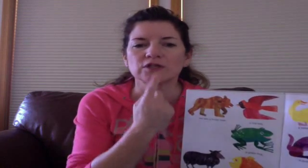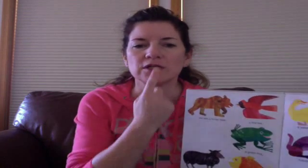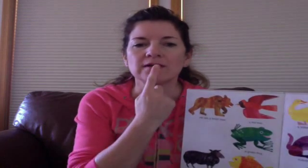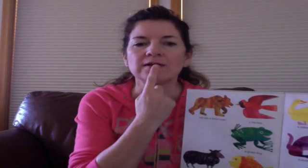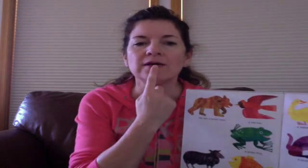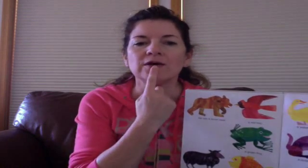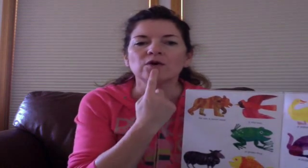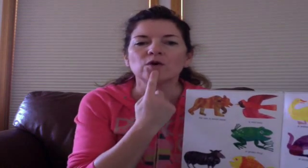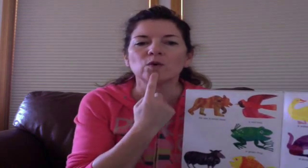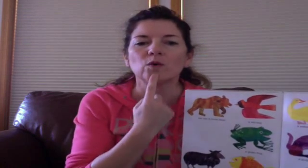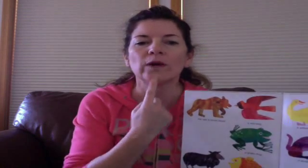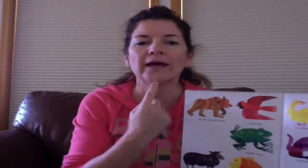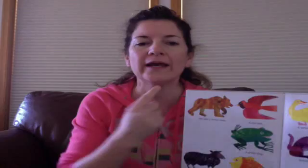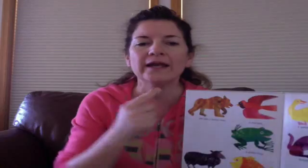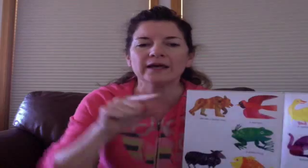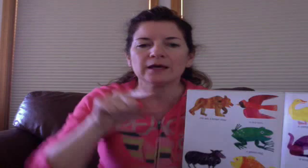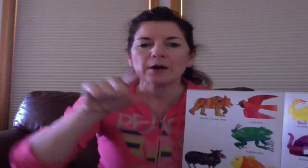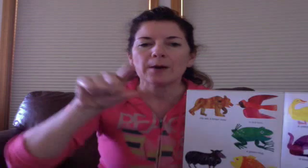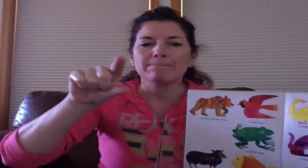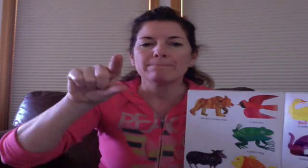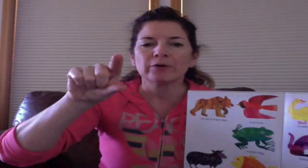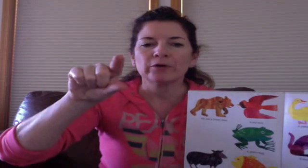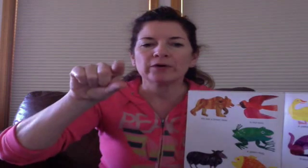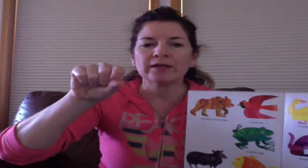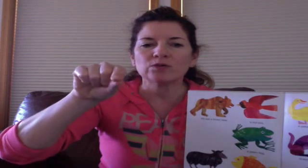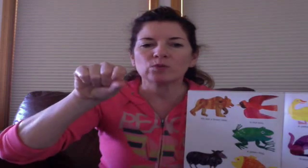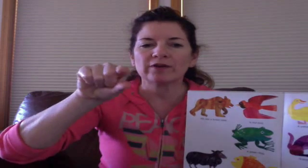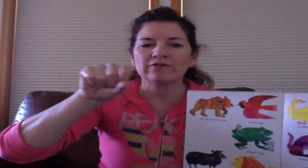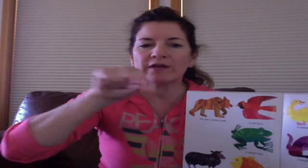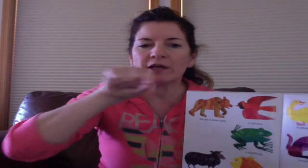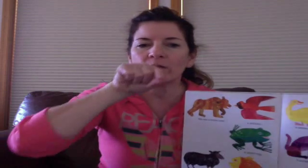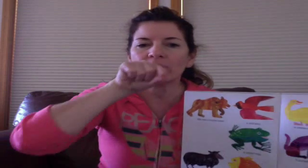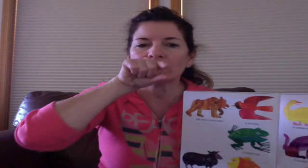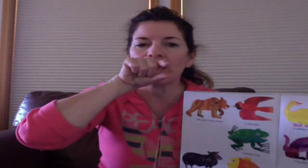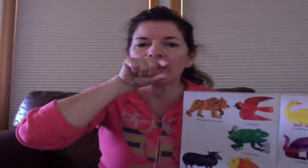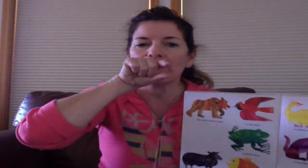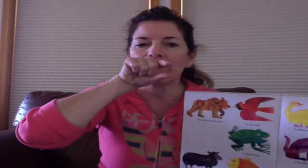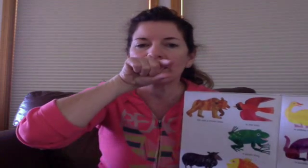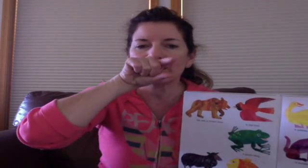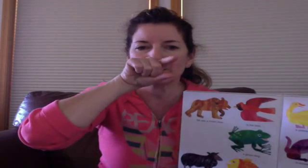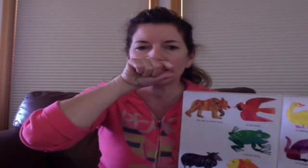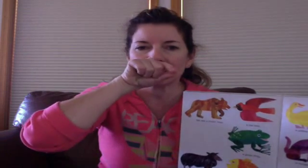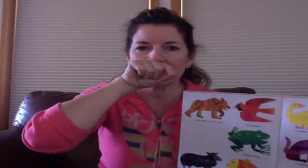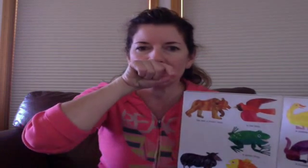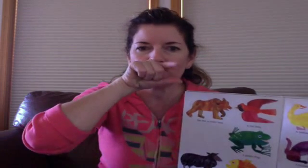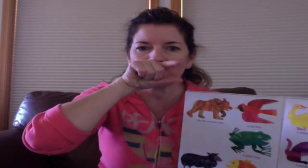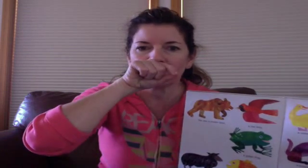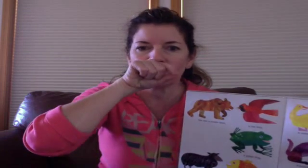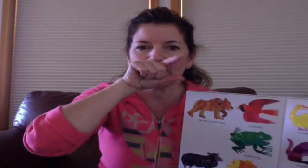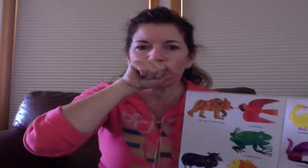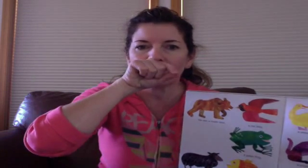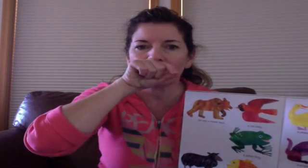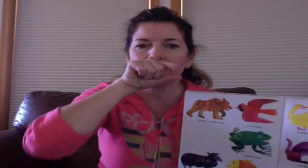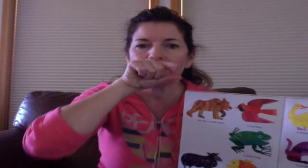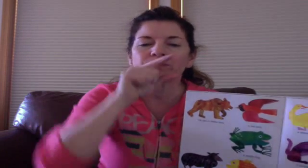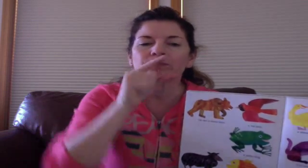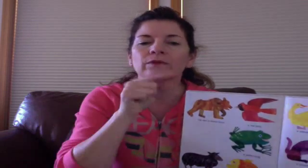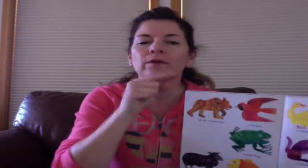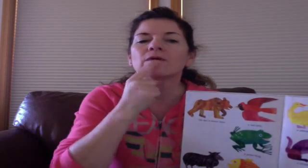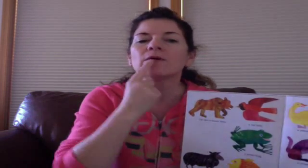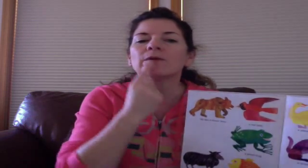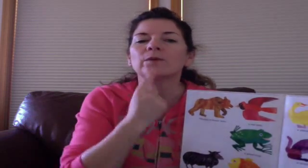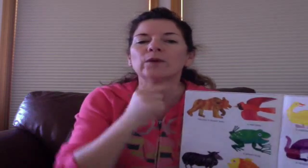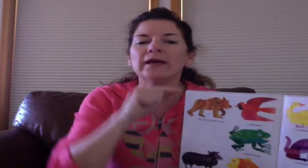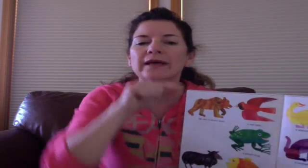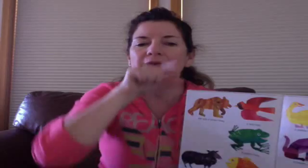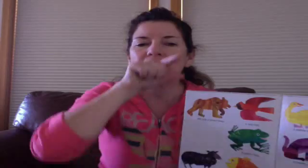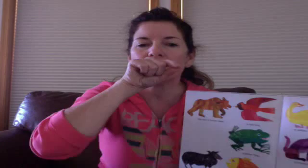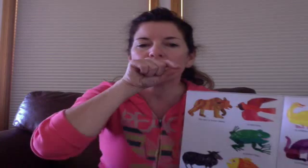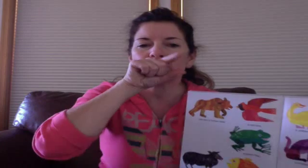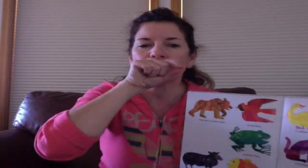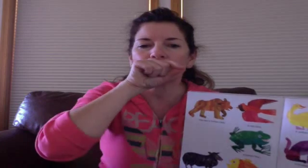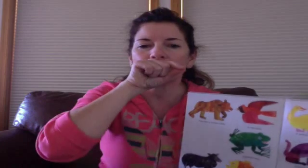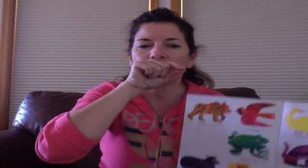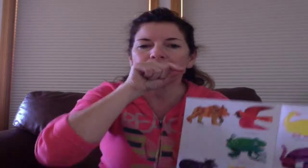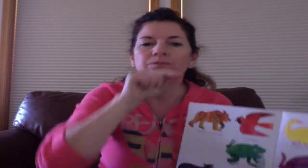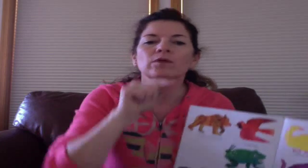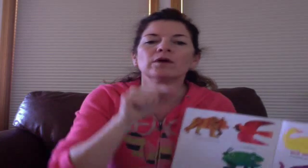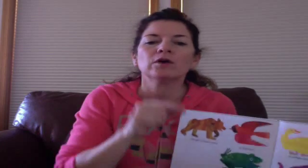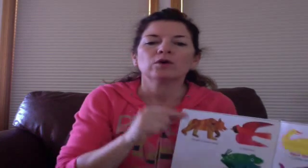chin. Red. Bird is one finger on top and it's placed in front of the mouth. Red bird.